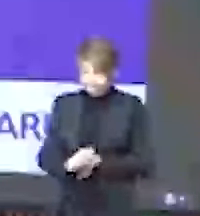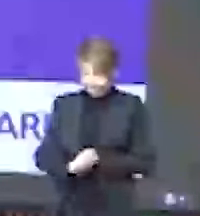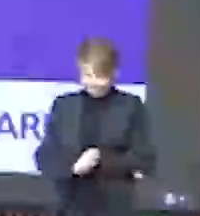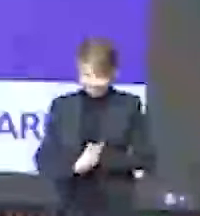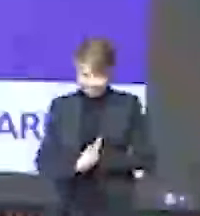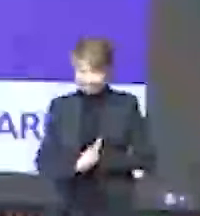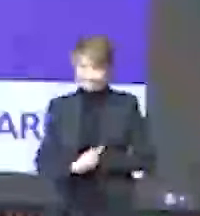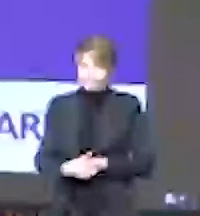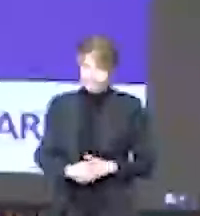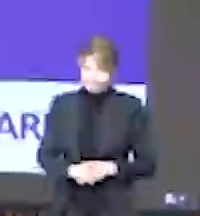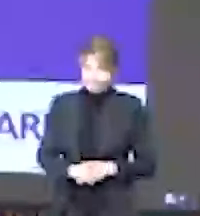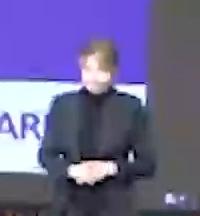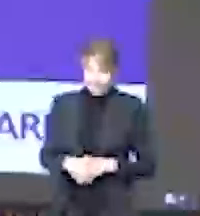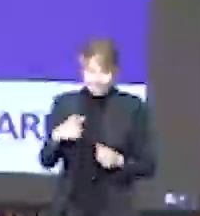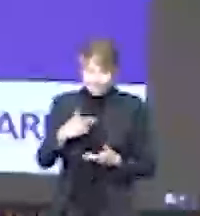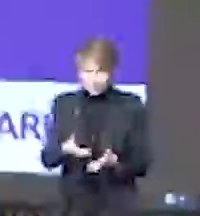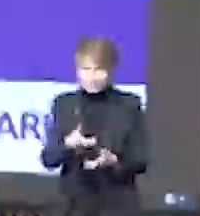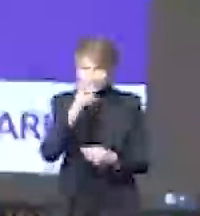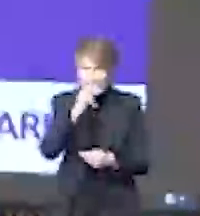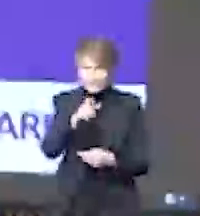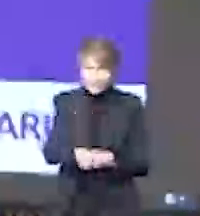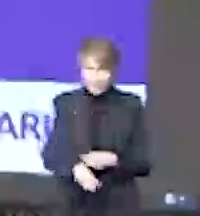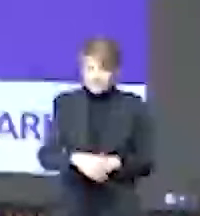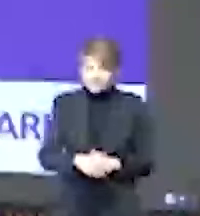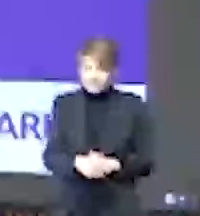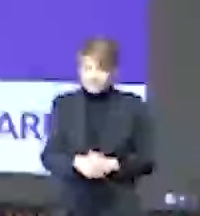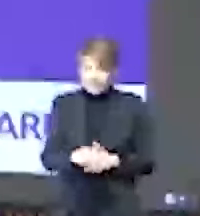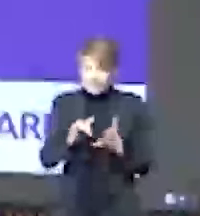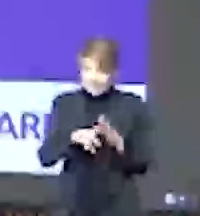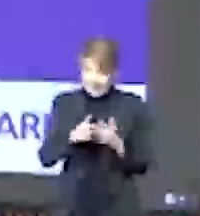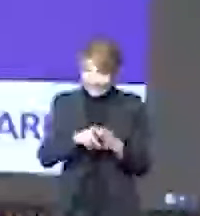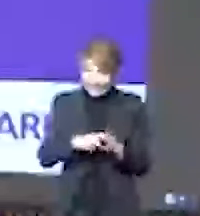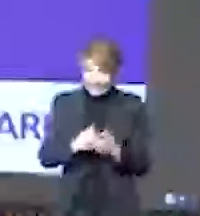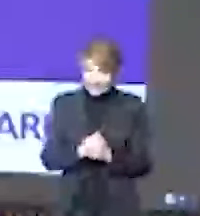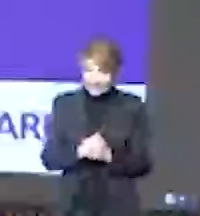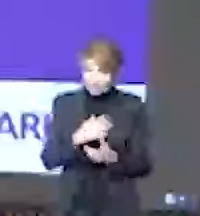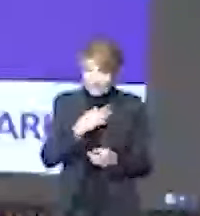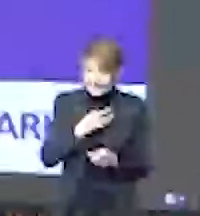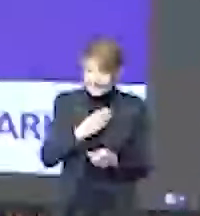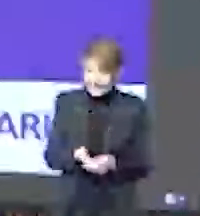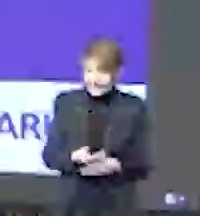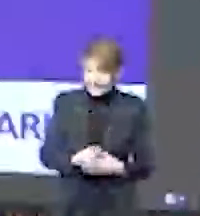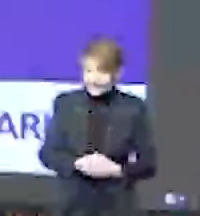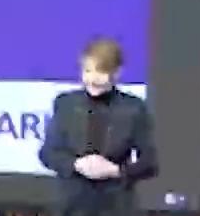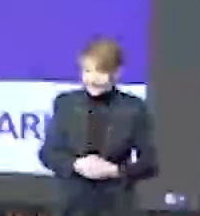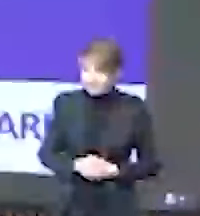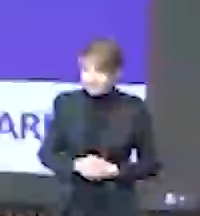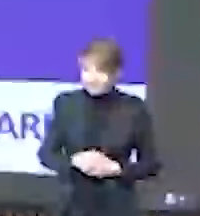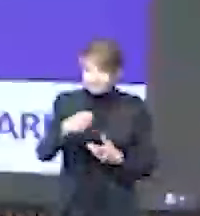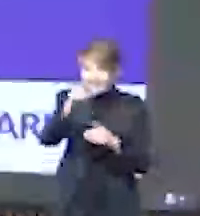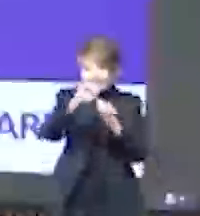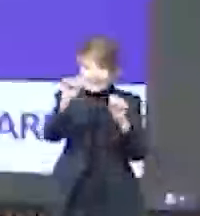that's because of the safety of the child or young person concerned, and the usual systems haven't